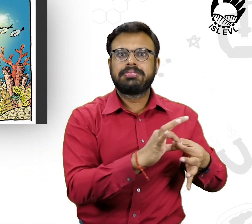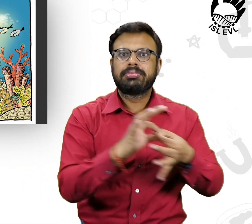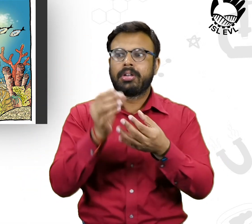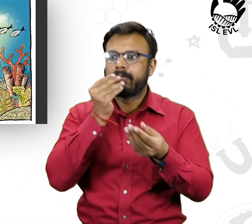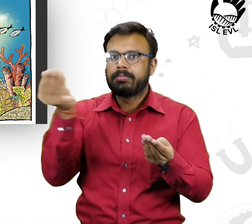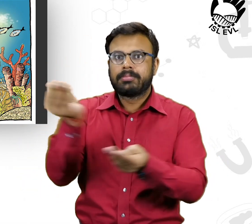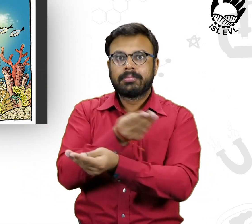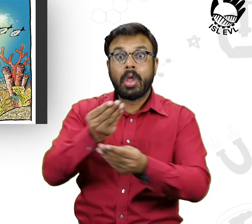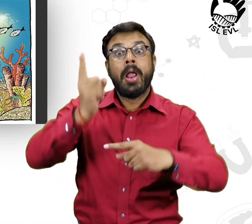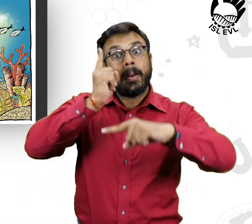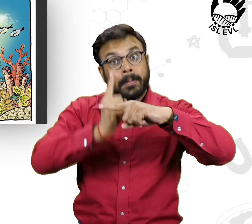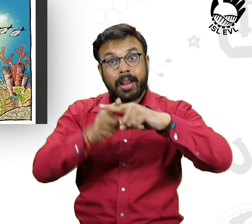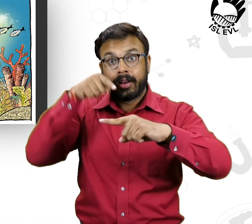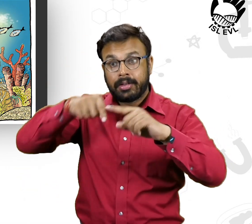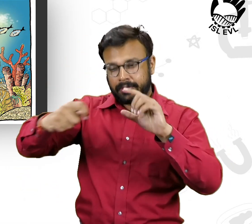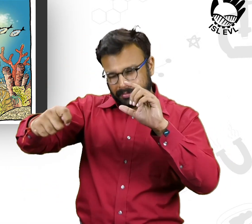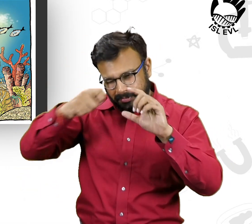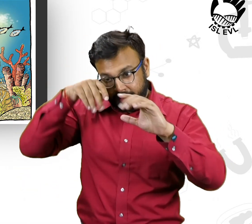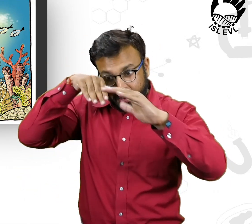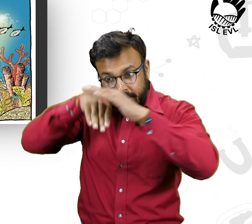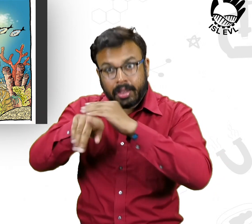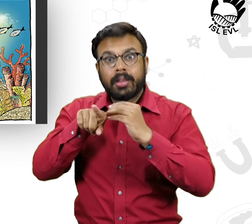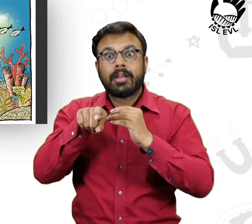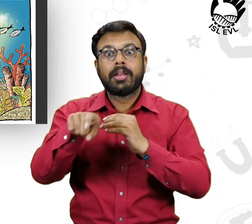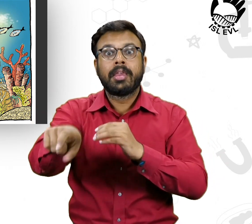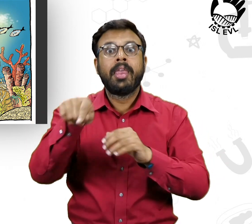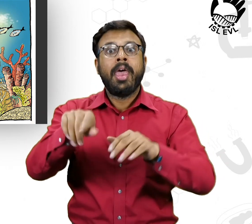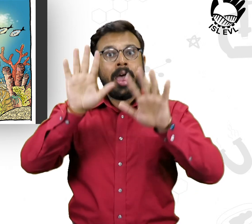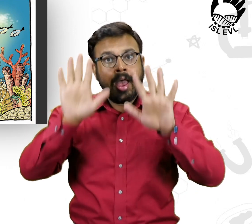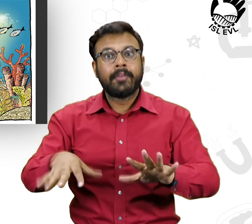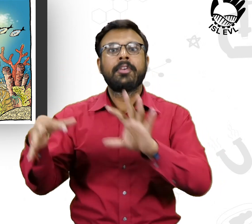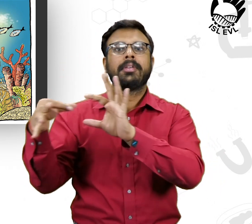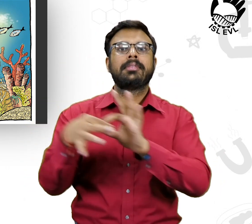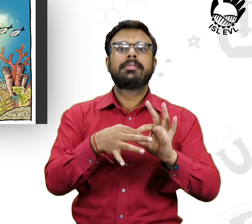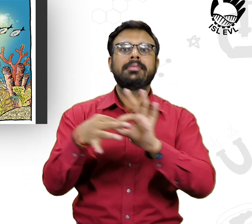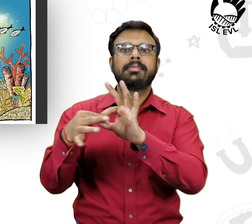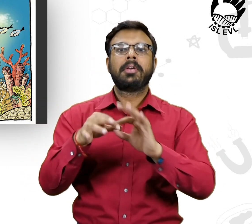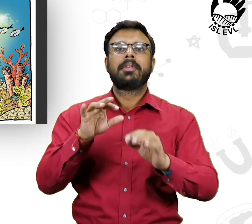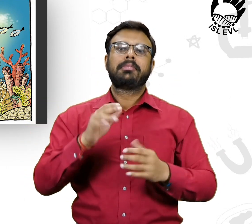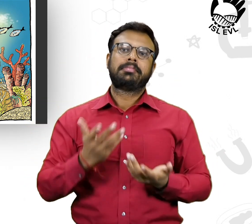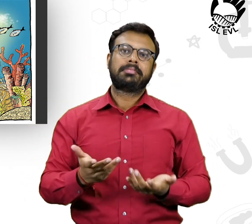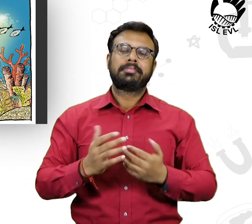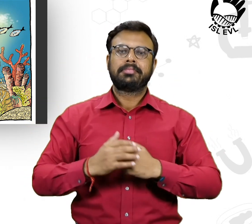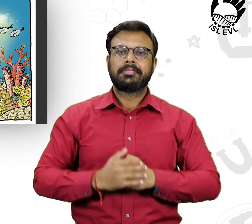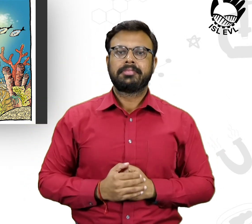25% marine biodiversity is dependent on corals.